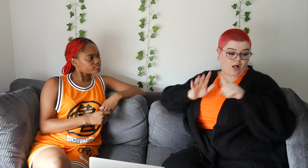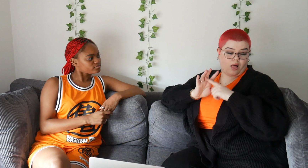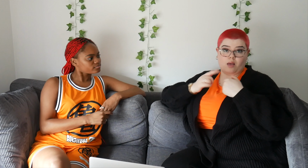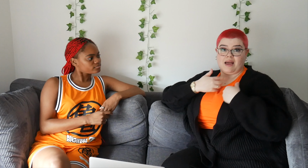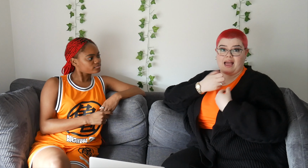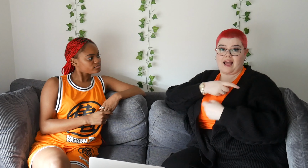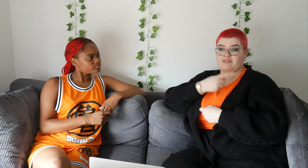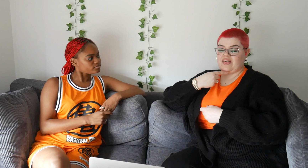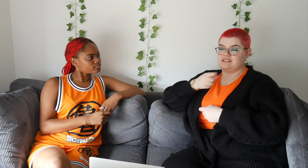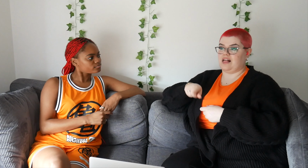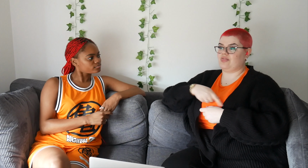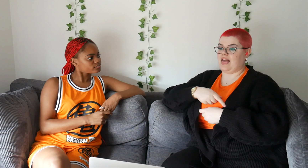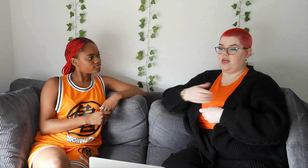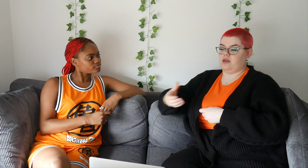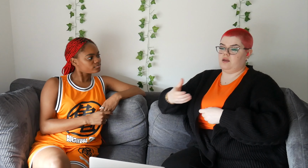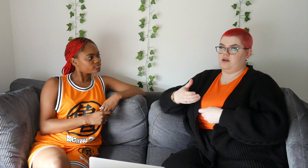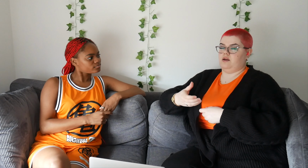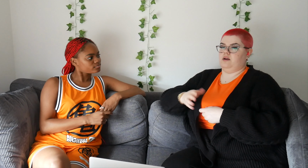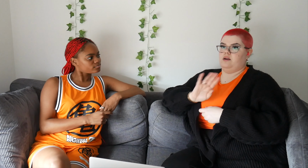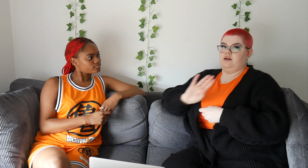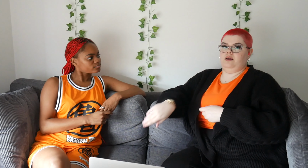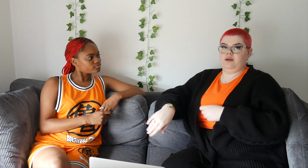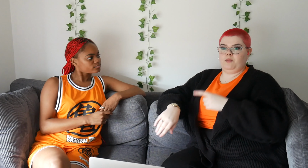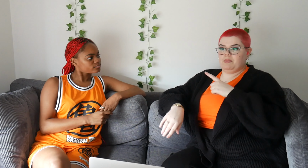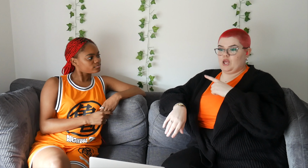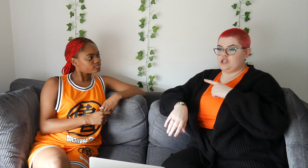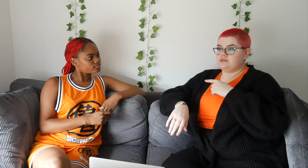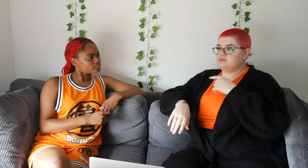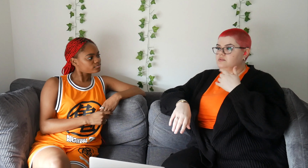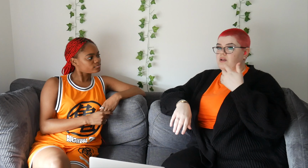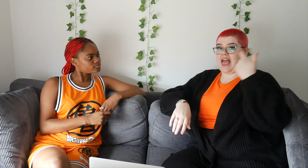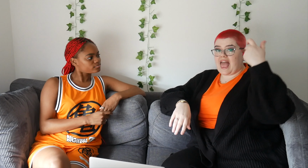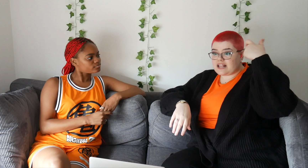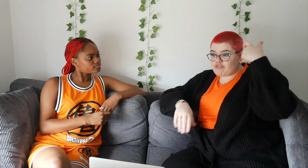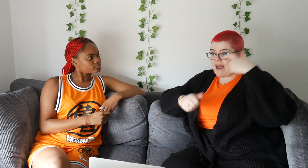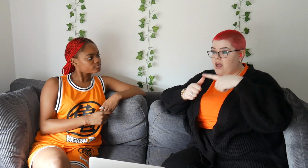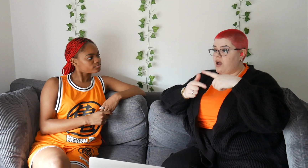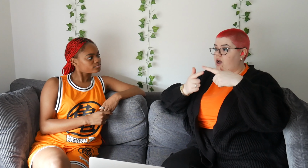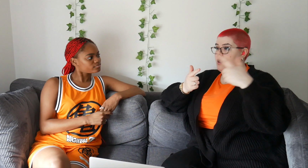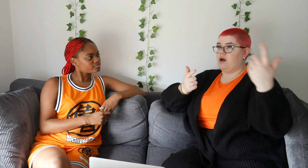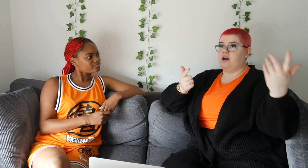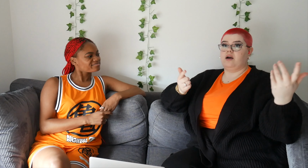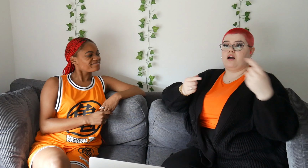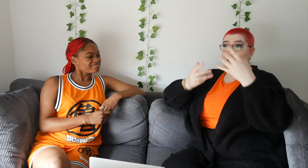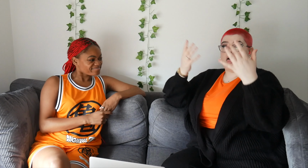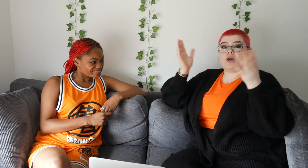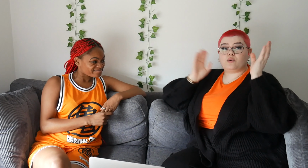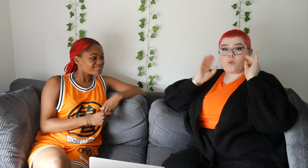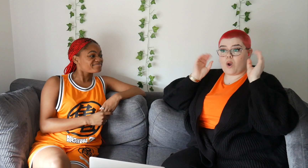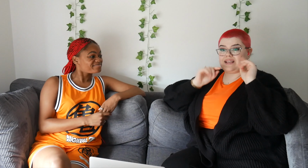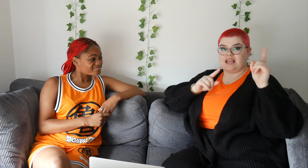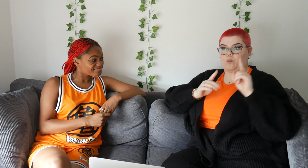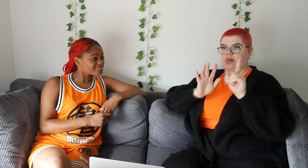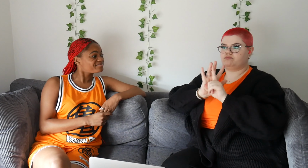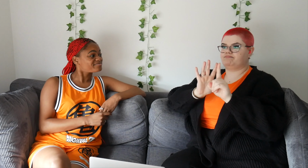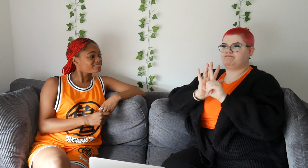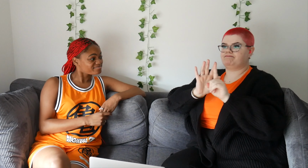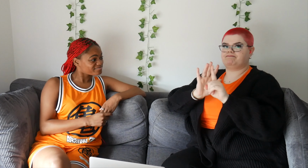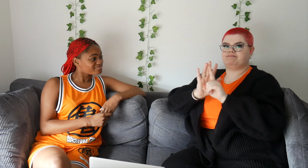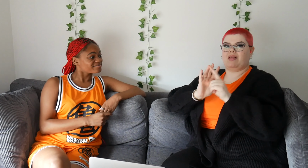left their alarm, like they don't use it because it's so sensitive. Like hair dryers, any noise, it will just start going